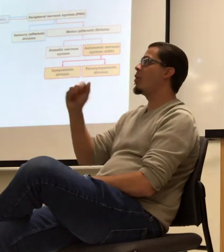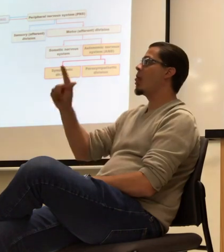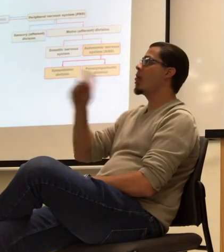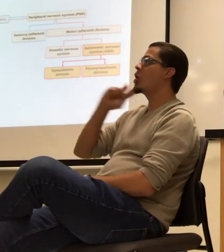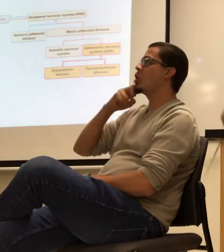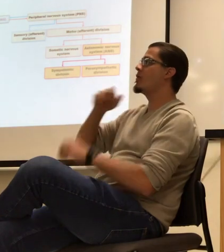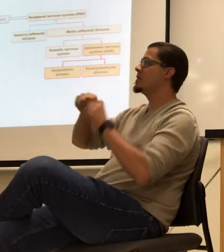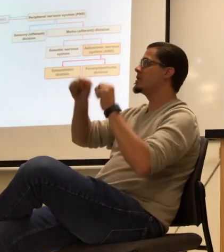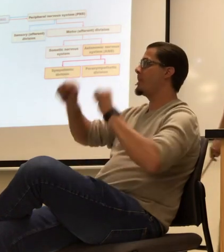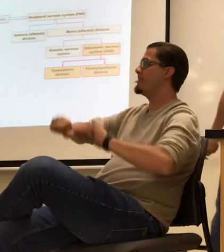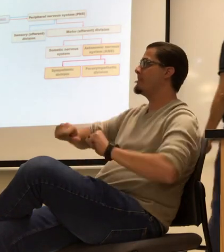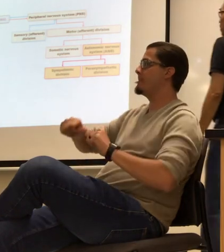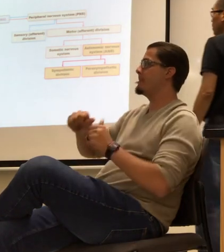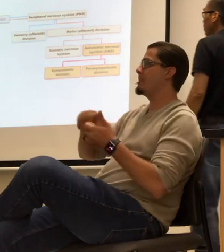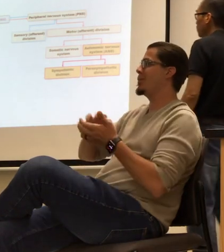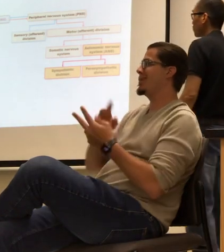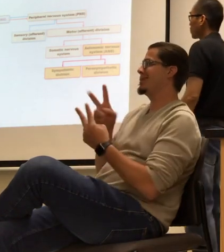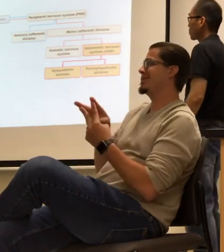into sensory and motor.